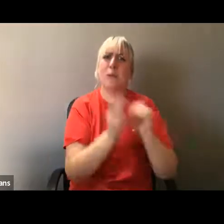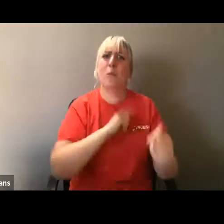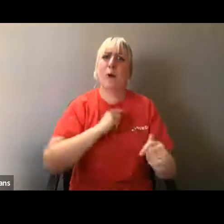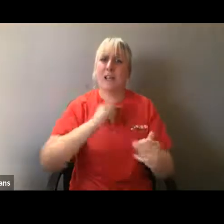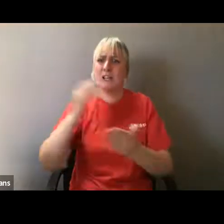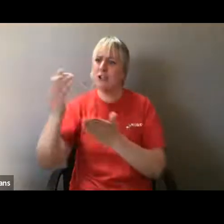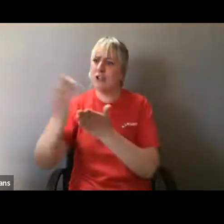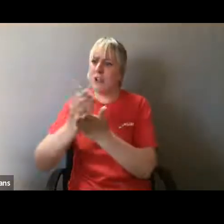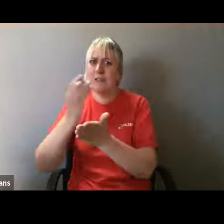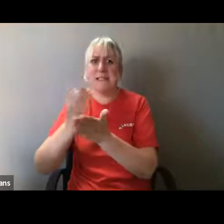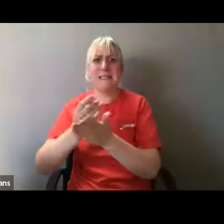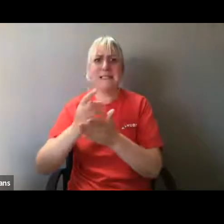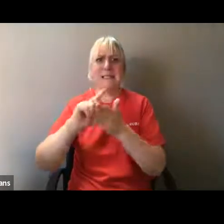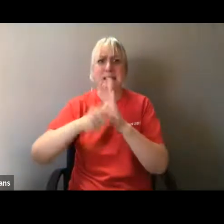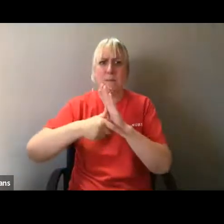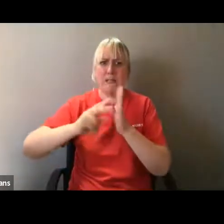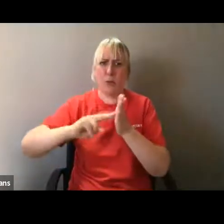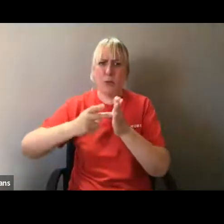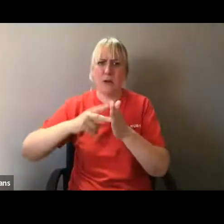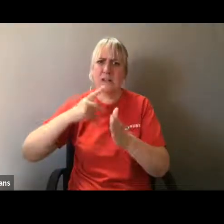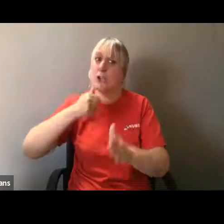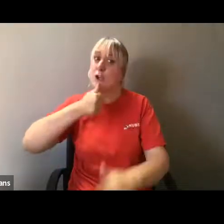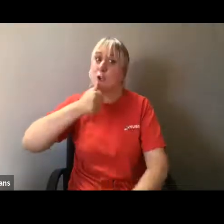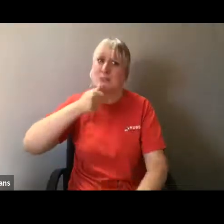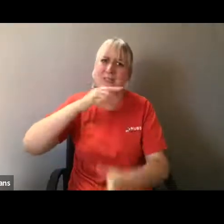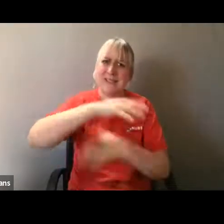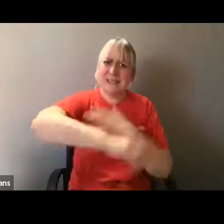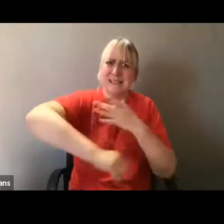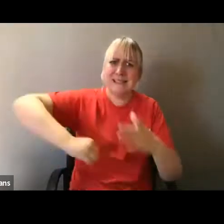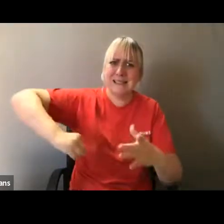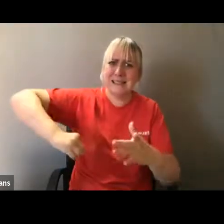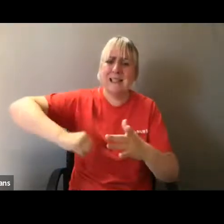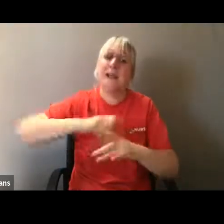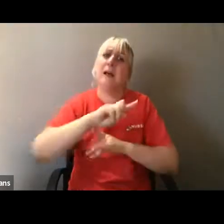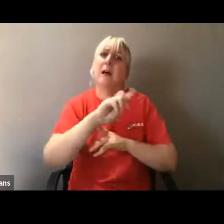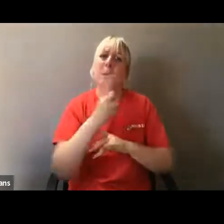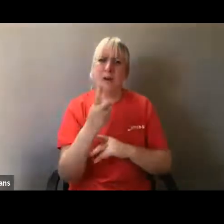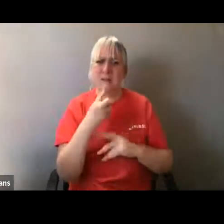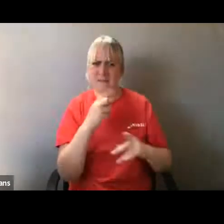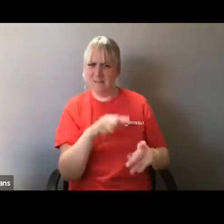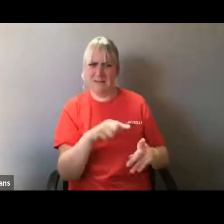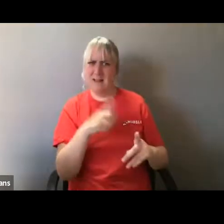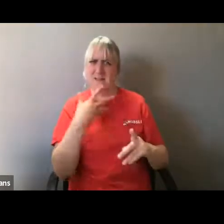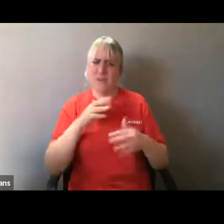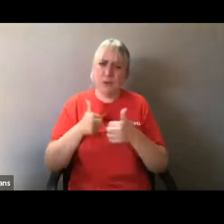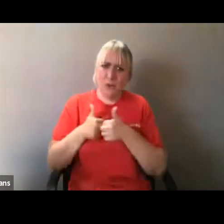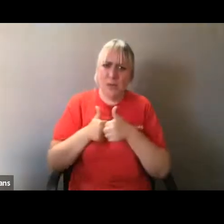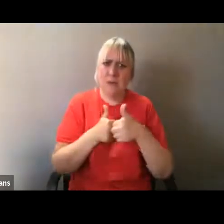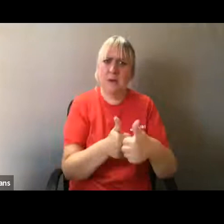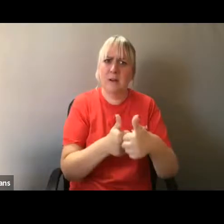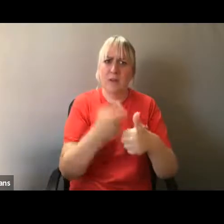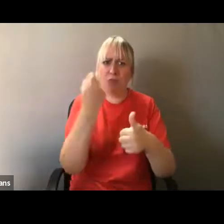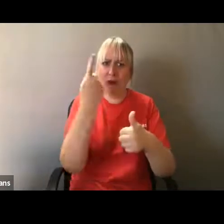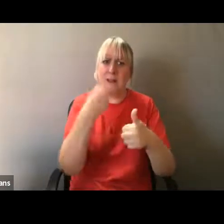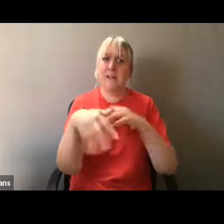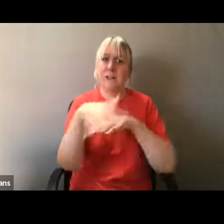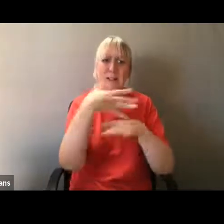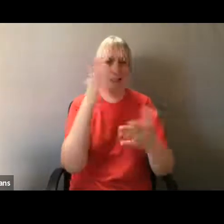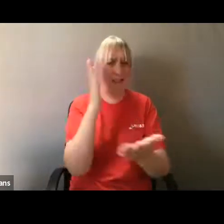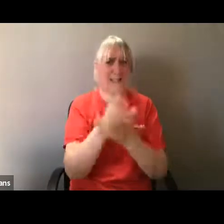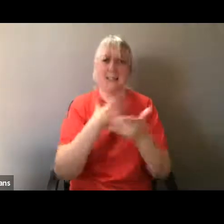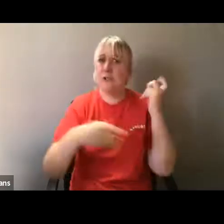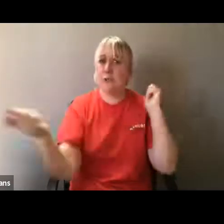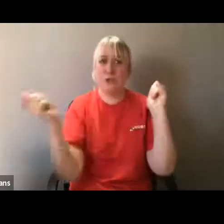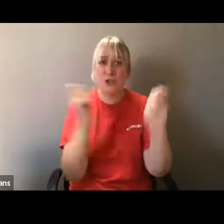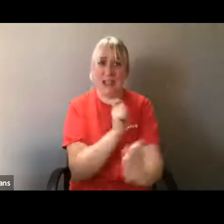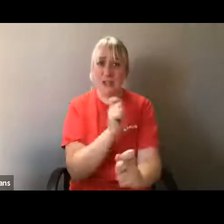disability organisations who pay lip service to it, but who aren't on board with the radical transformation of society that I believe